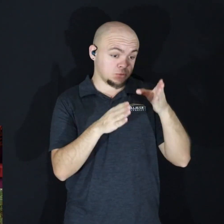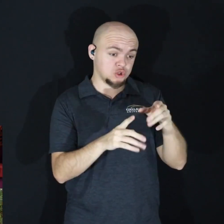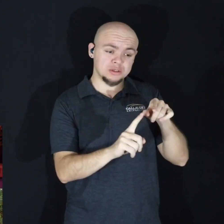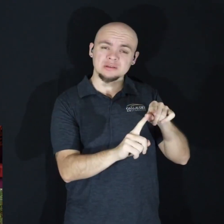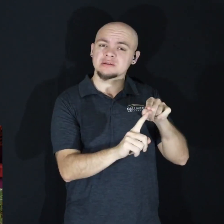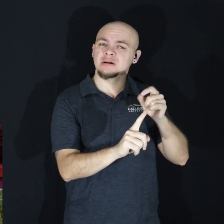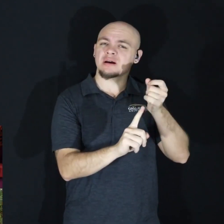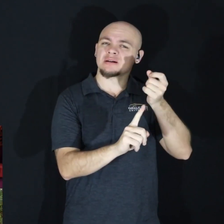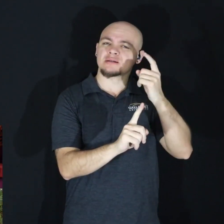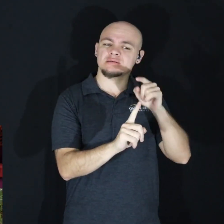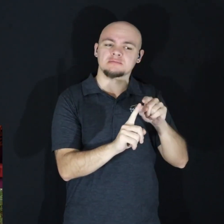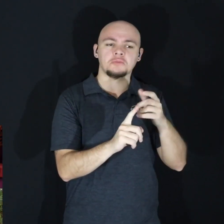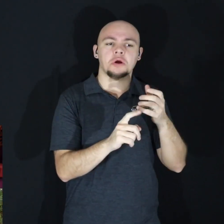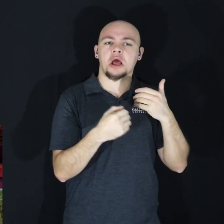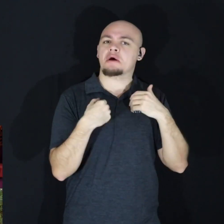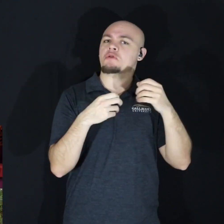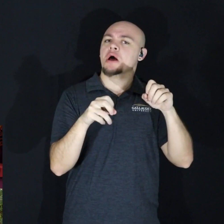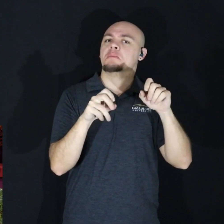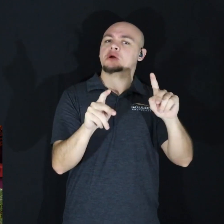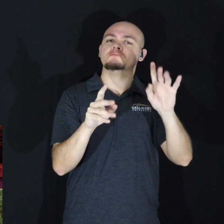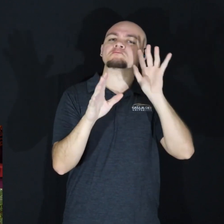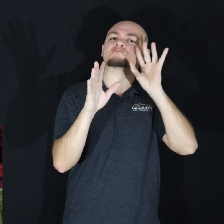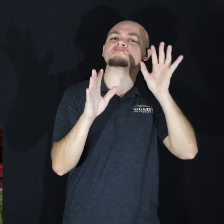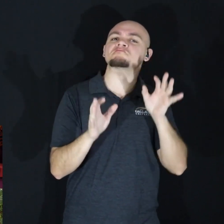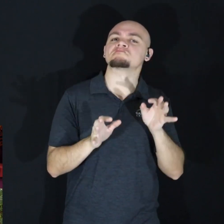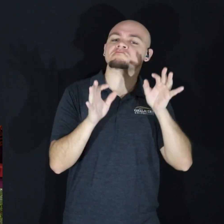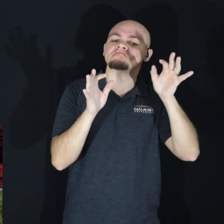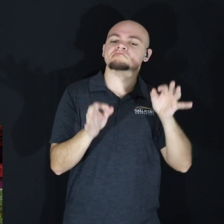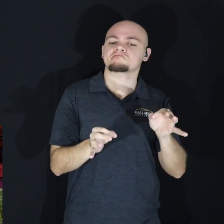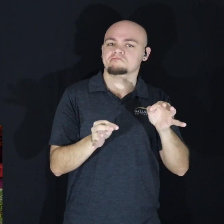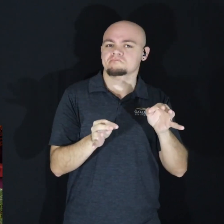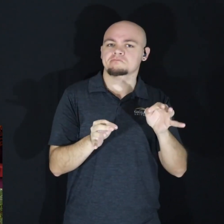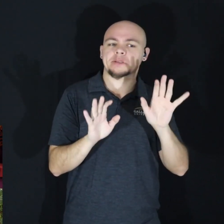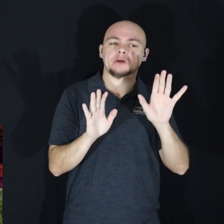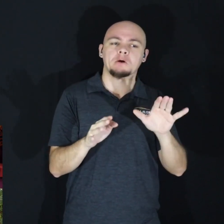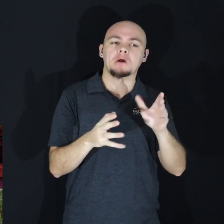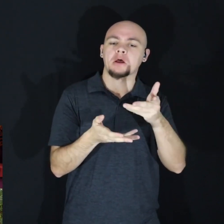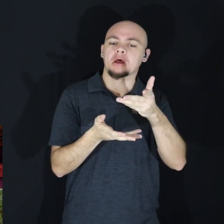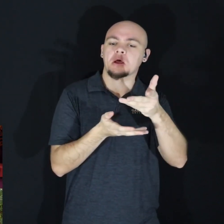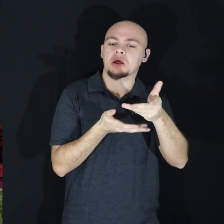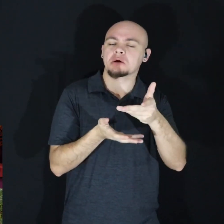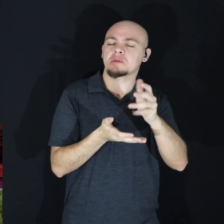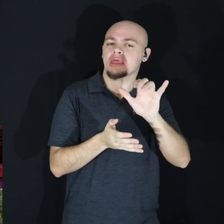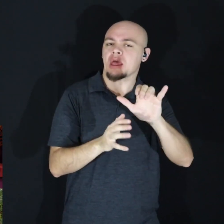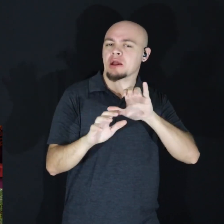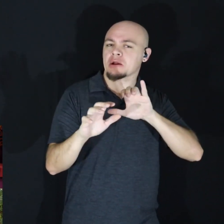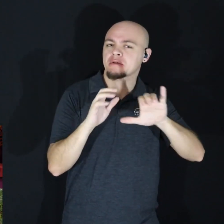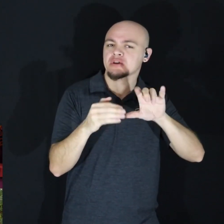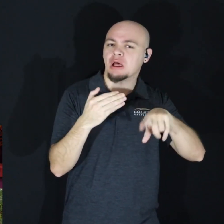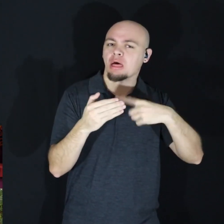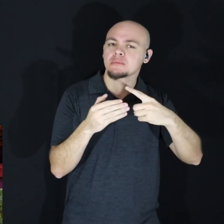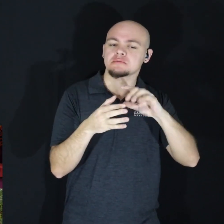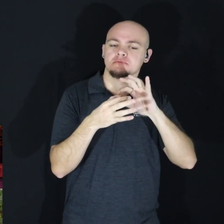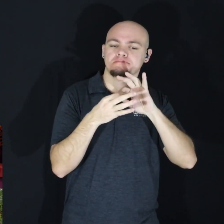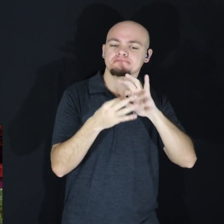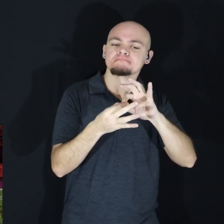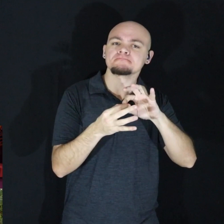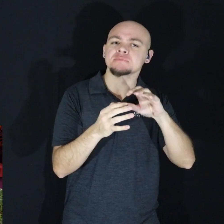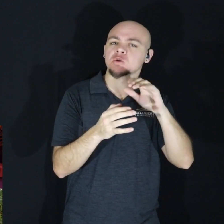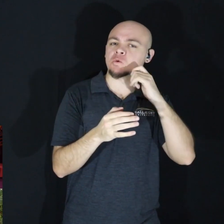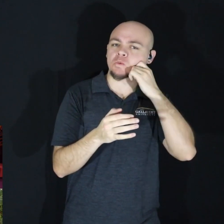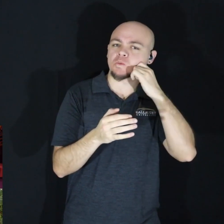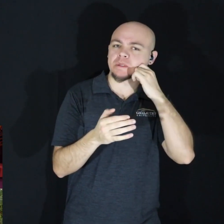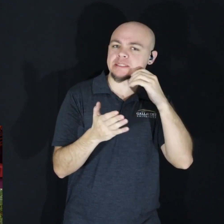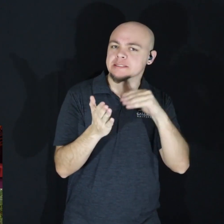often have the chance to decide how far you want to interact in conversations about race and how much you want to interact